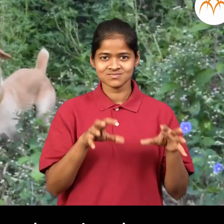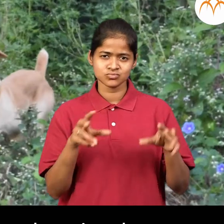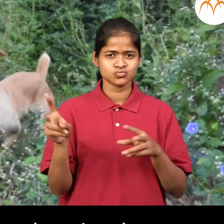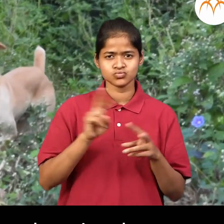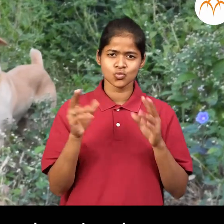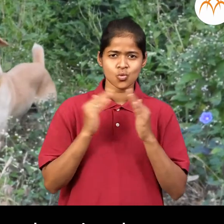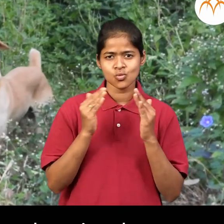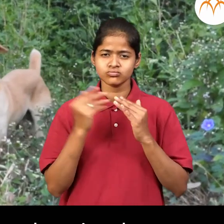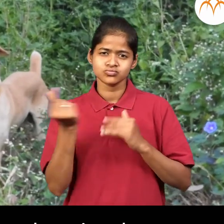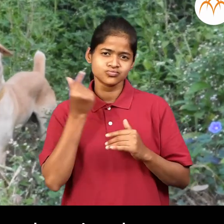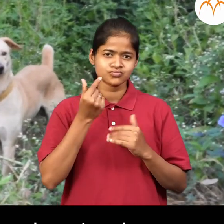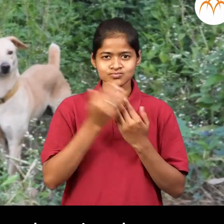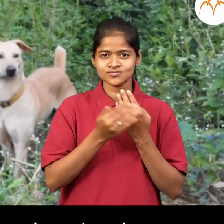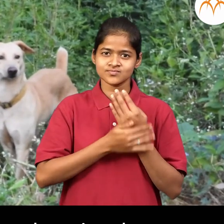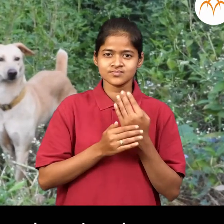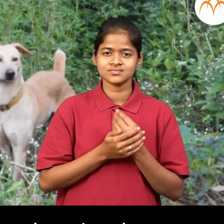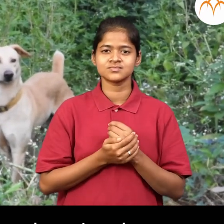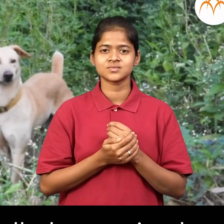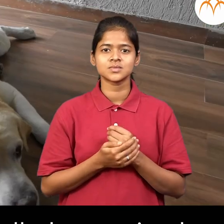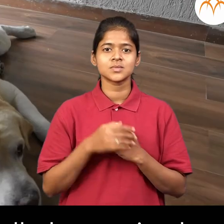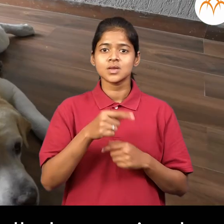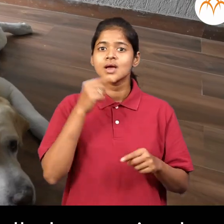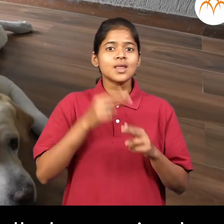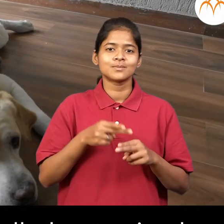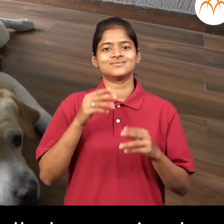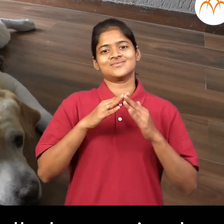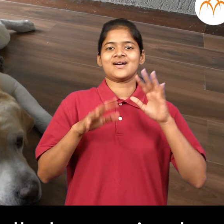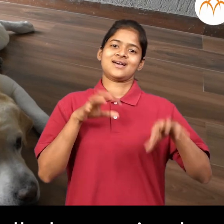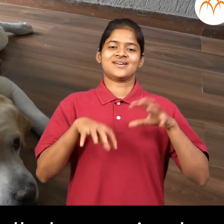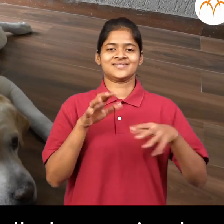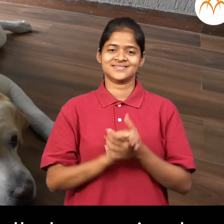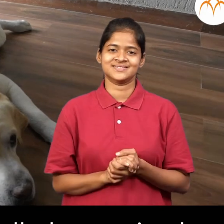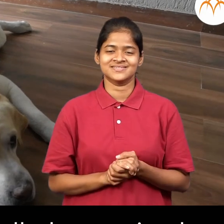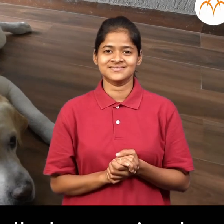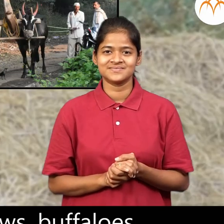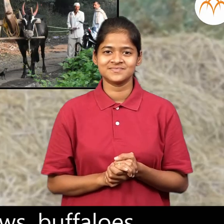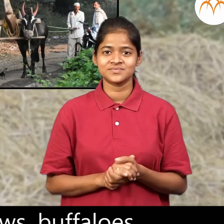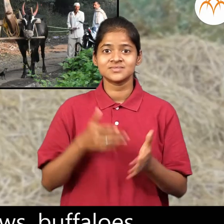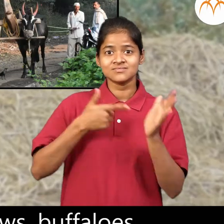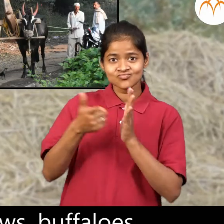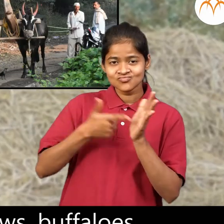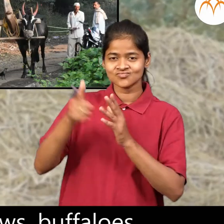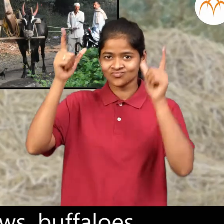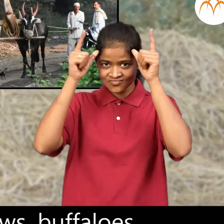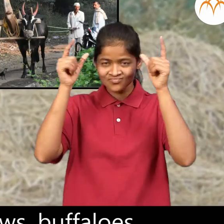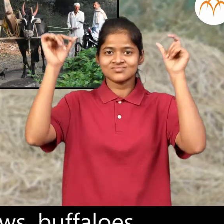dog and such animals as pets. These animals are called pit animals. In the village, cows,